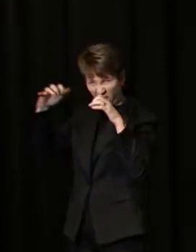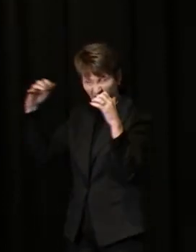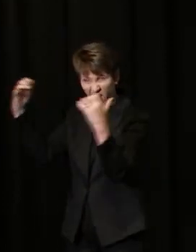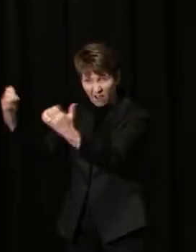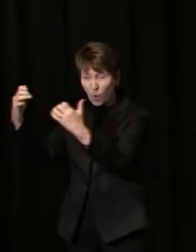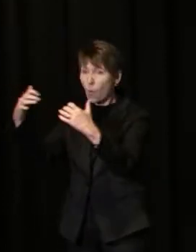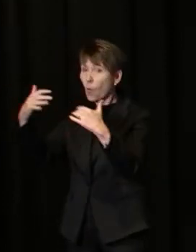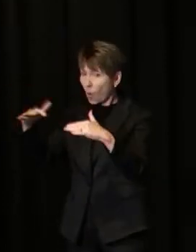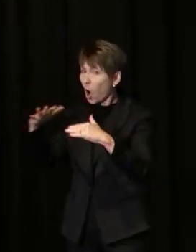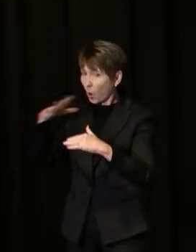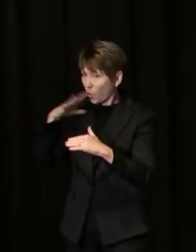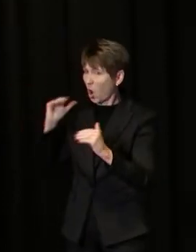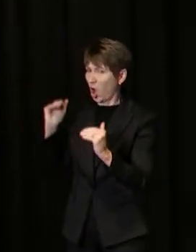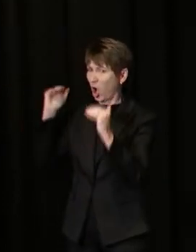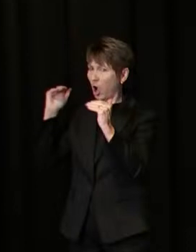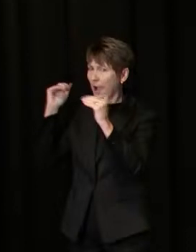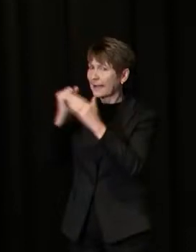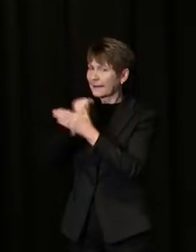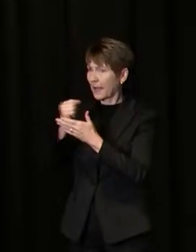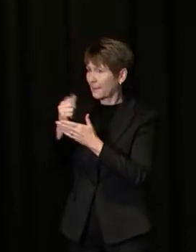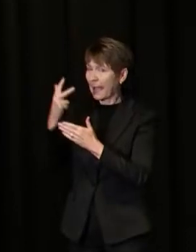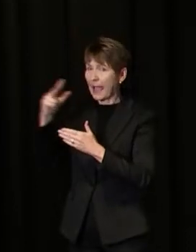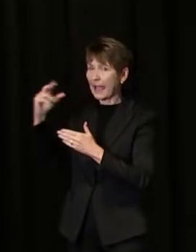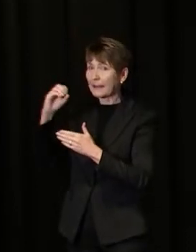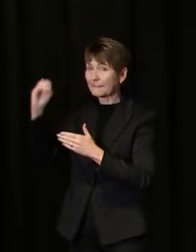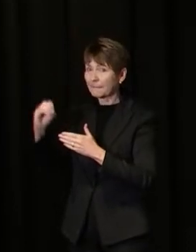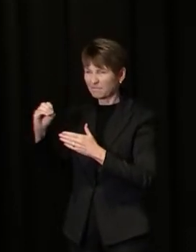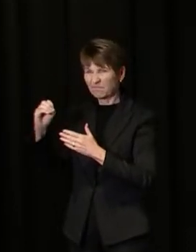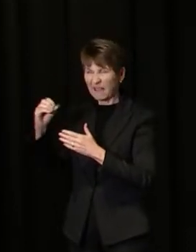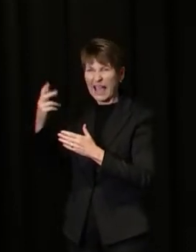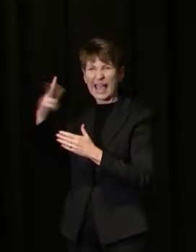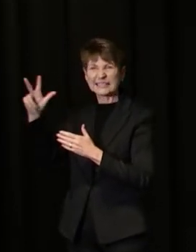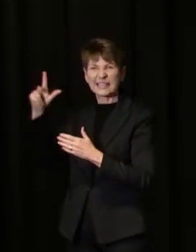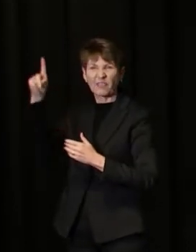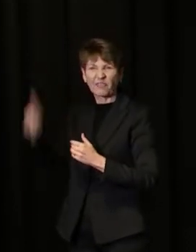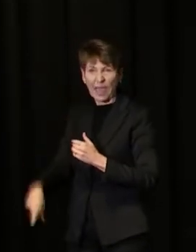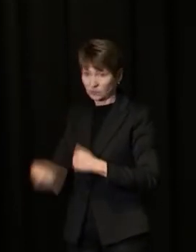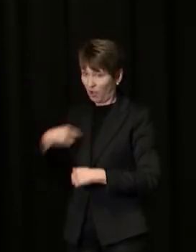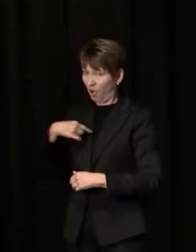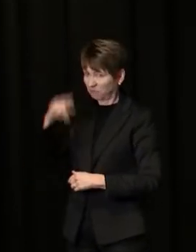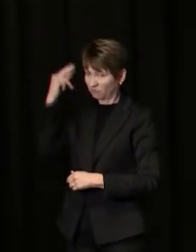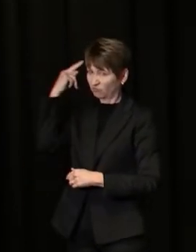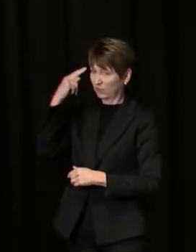came. I reckon that'd be a really important day for all of us.